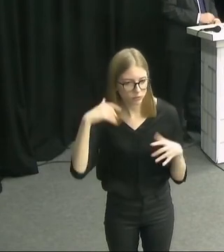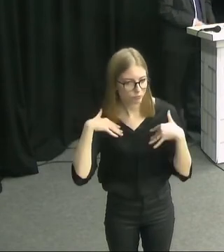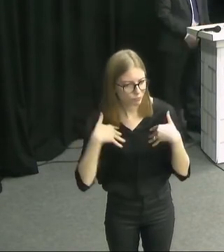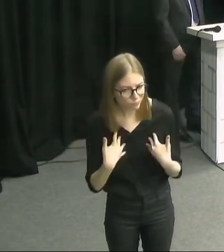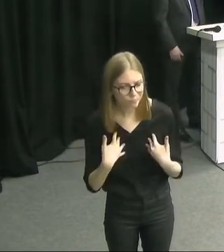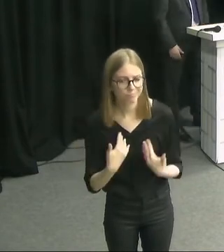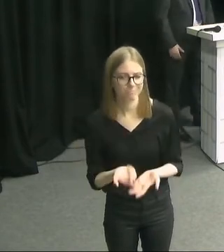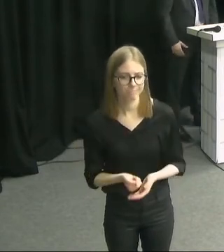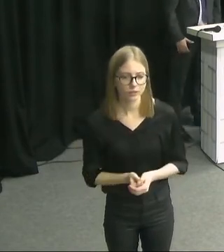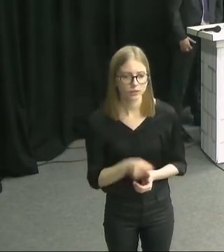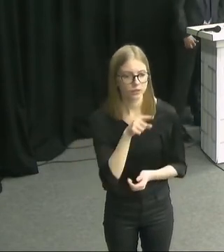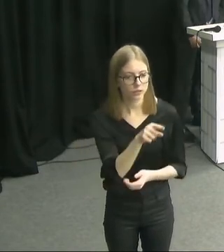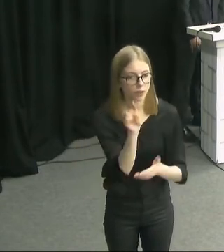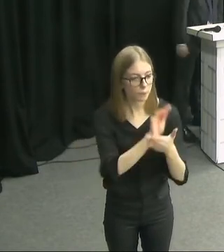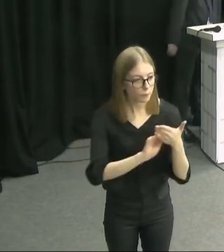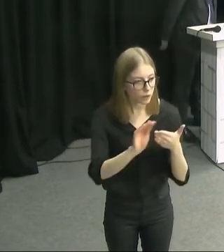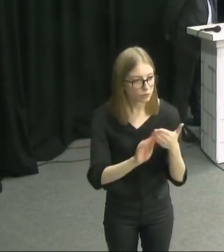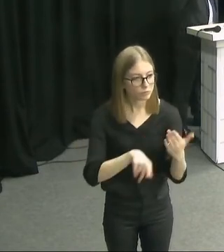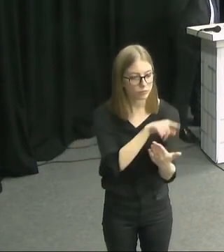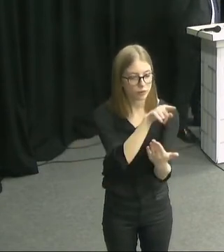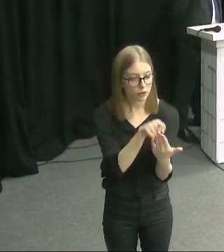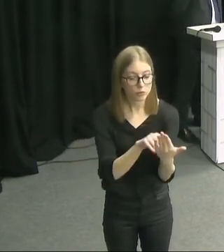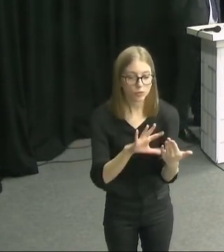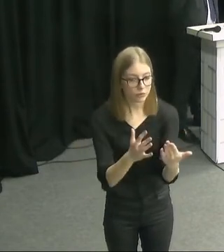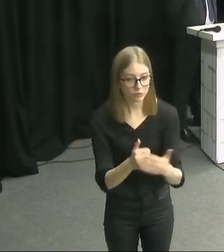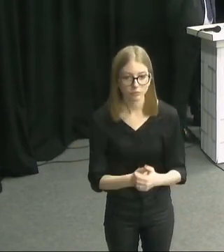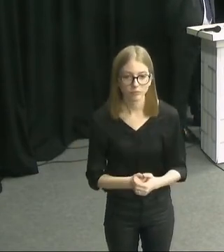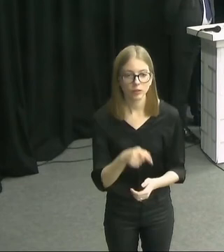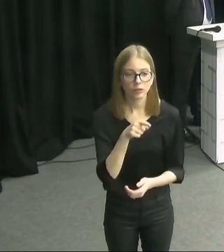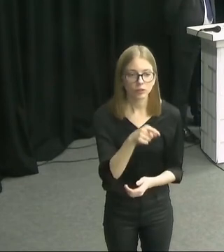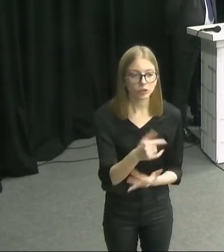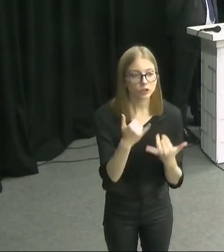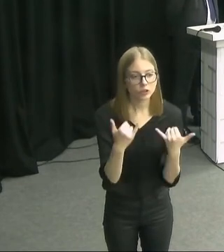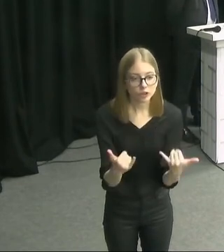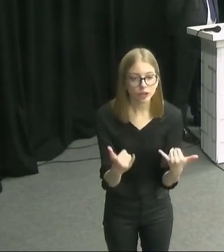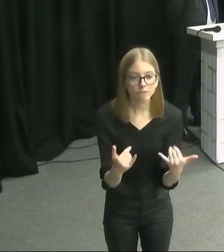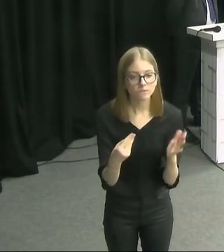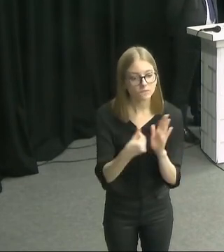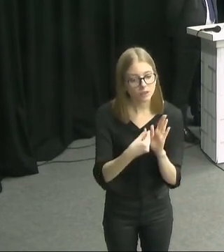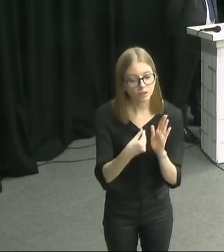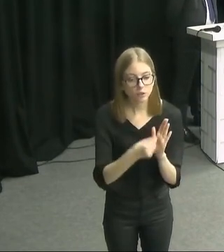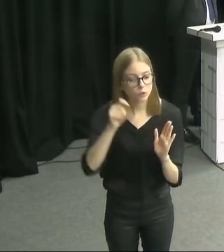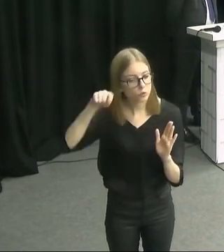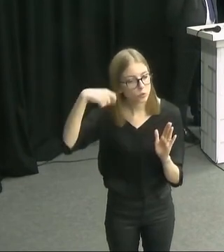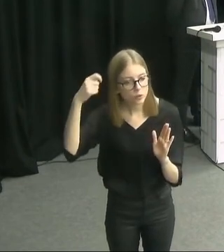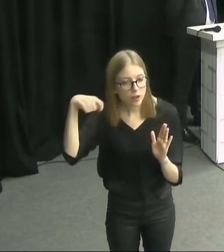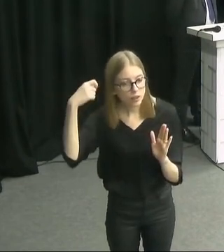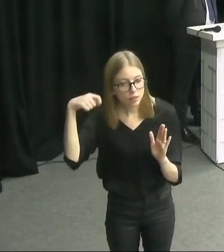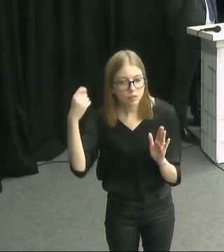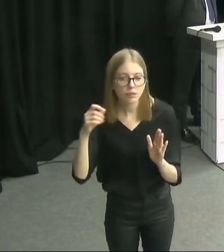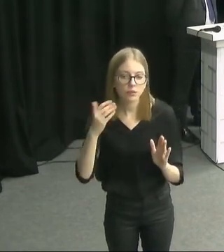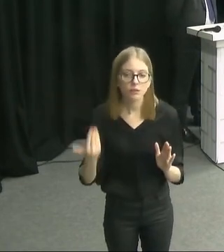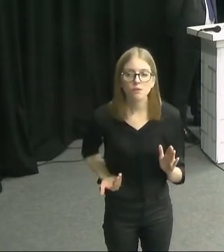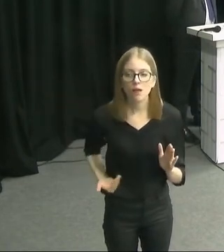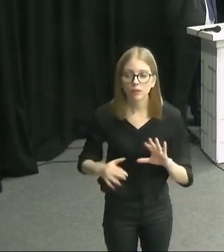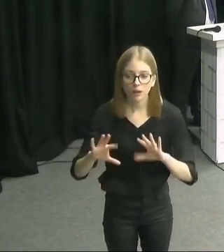one of them. A sad student, a user named Sad Student raises this question. So the question is,